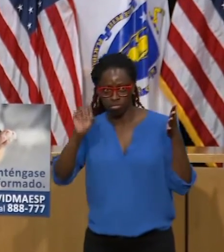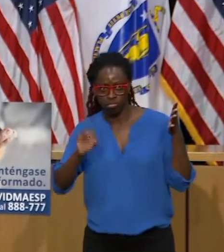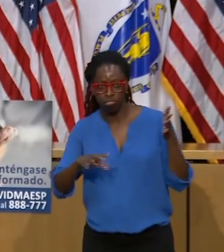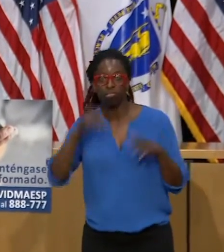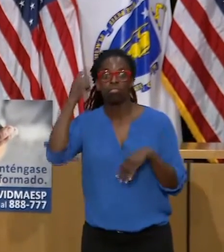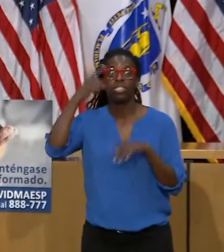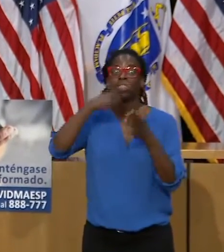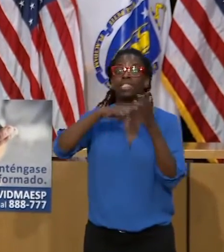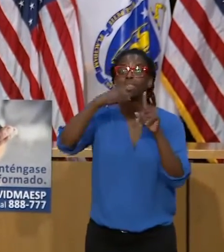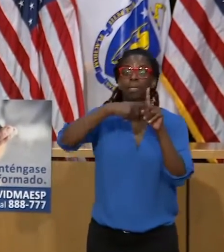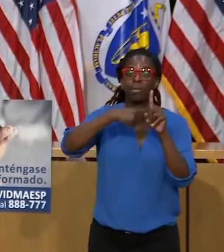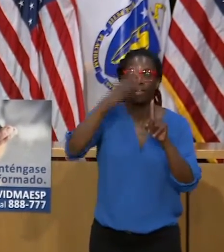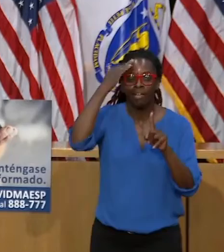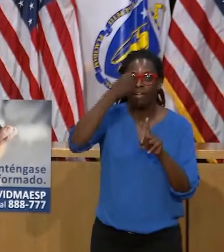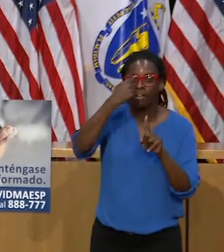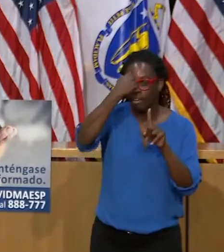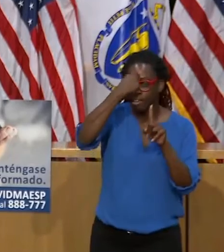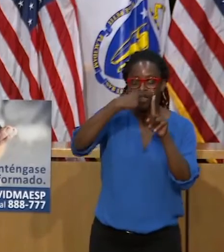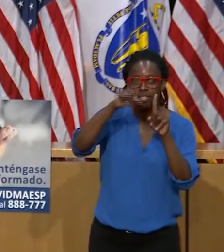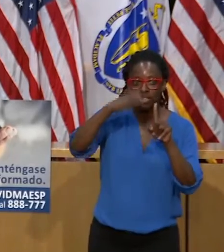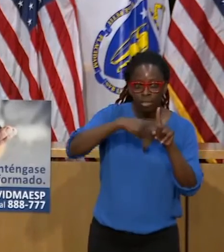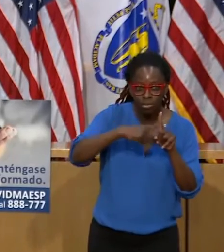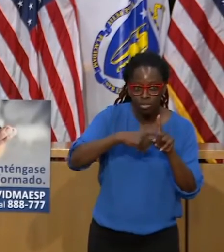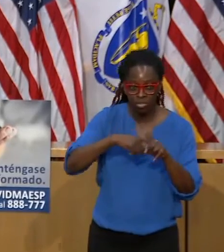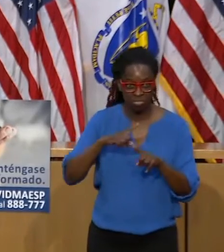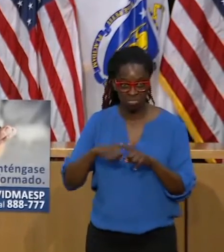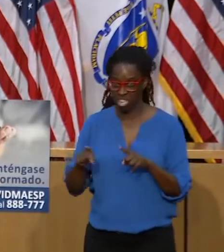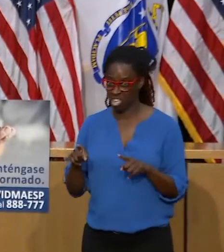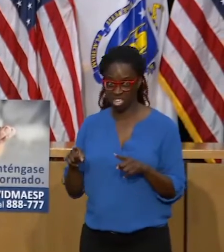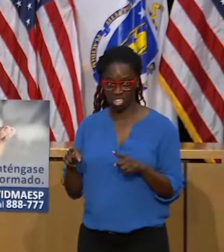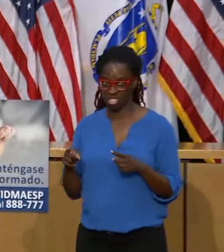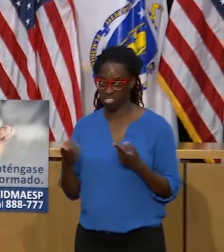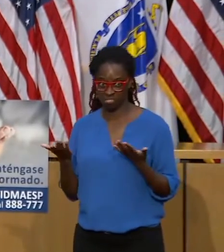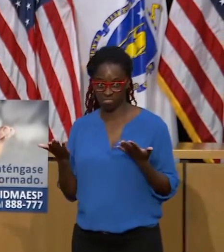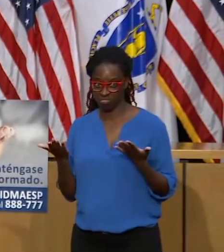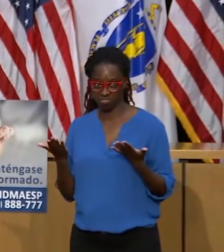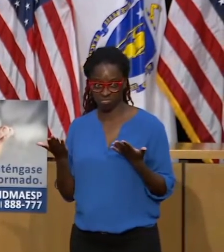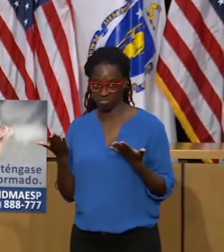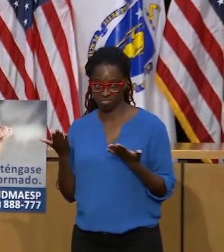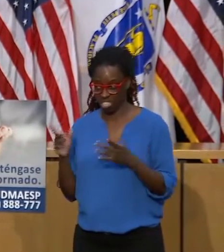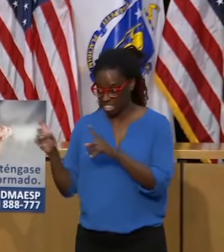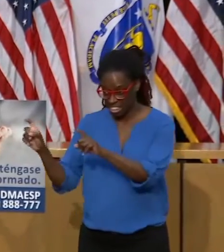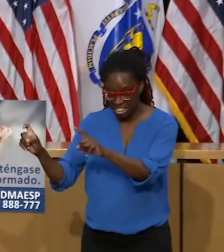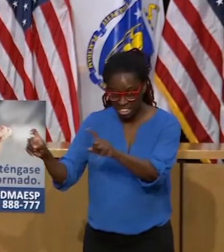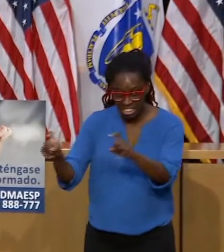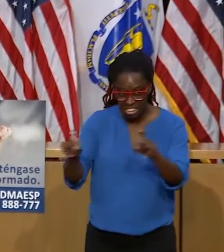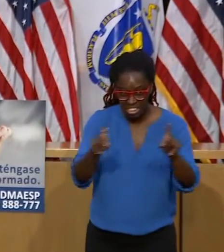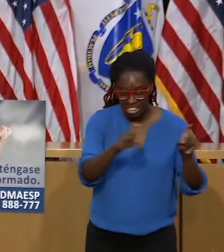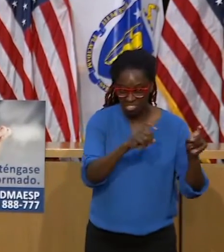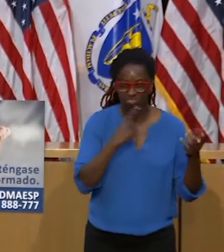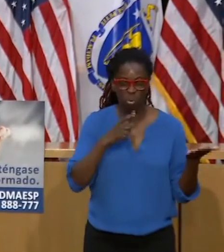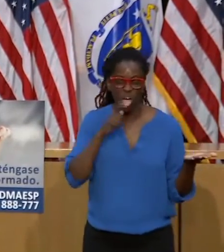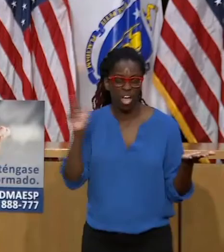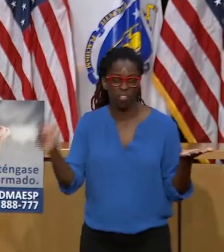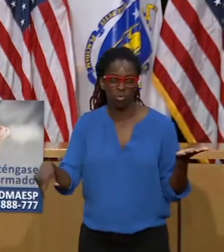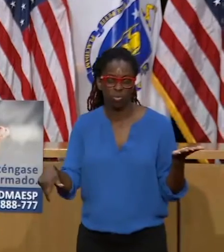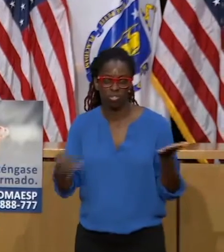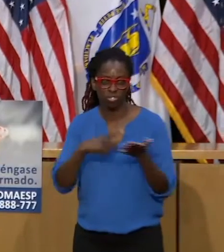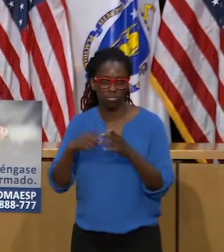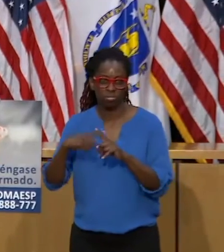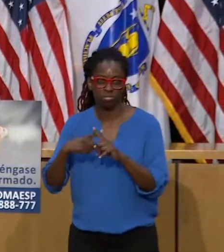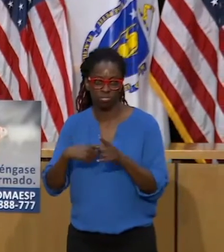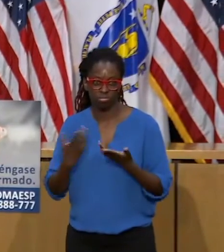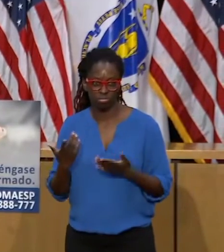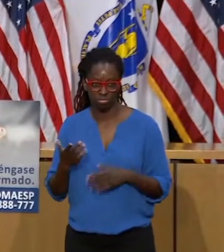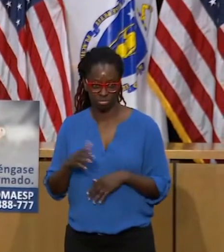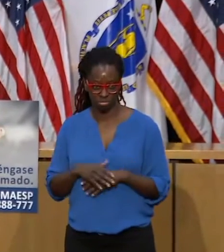the overwhelming response we got from everybody in the healthcare community was, especially when you're talking